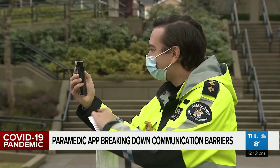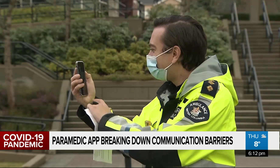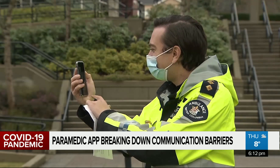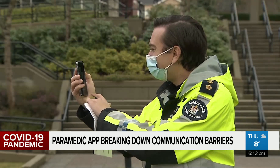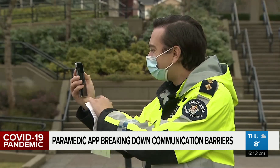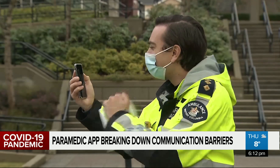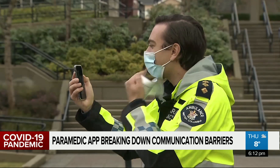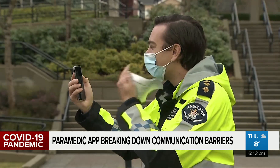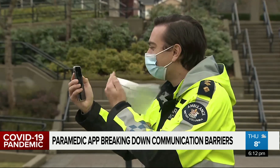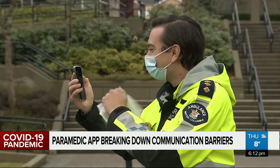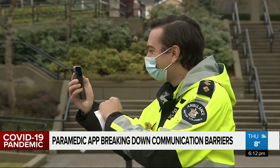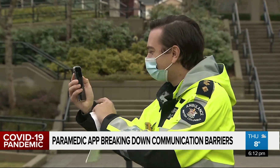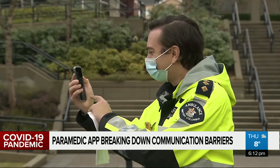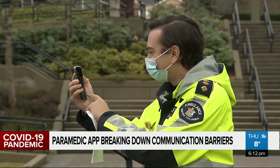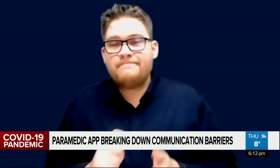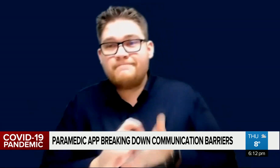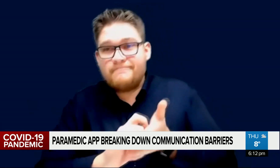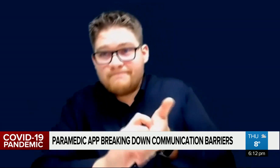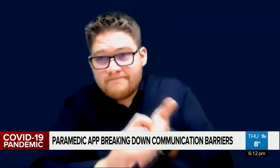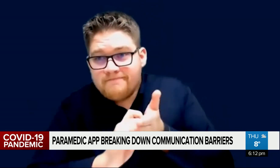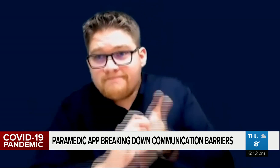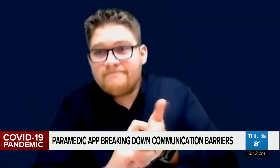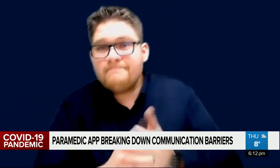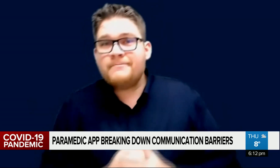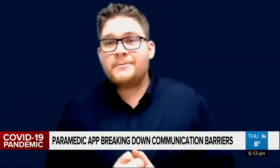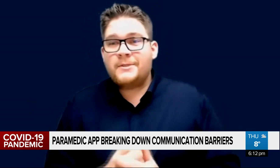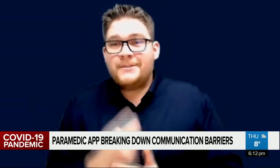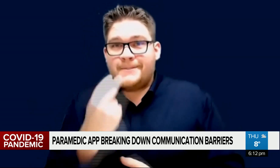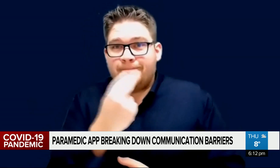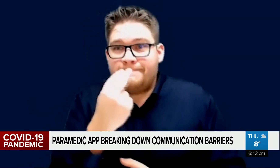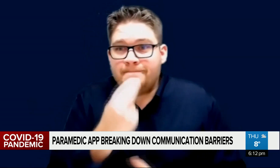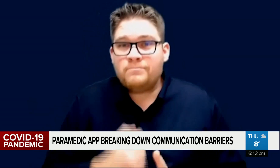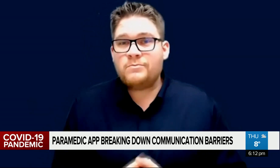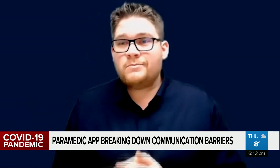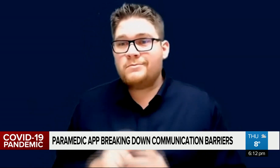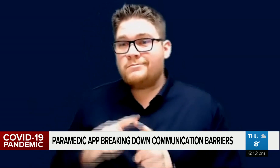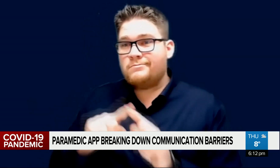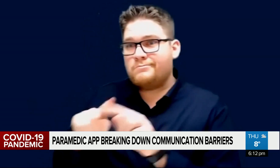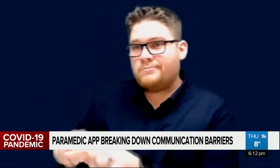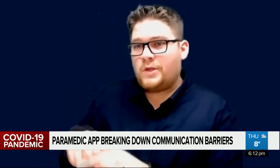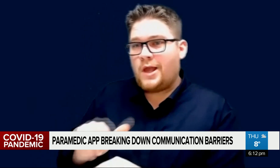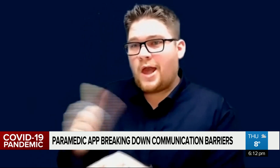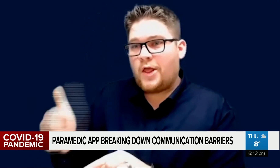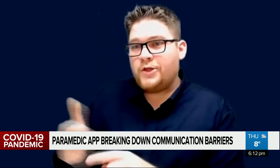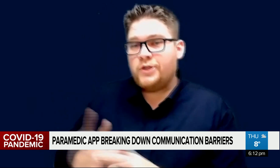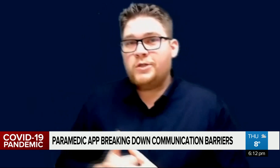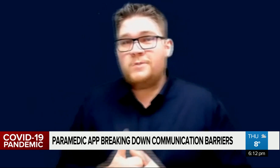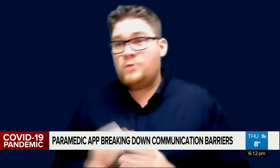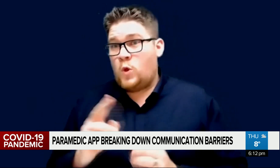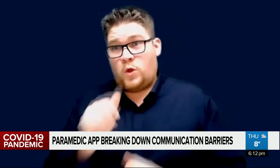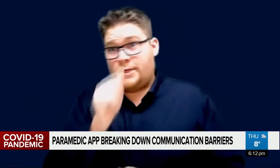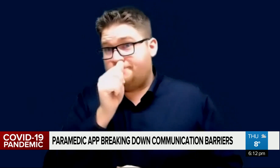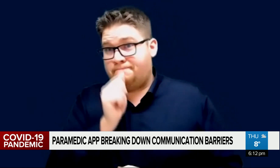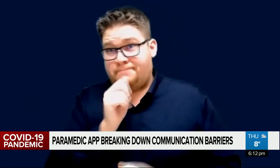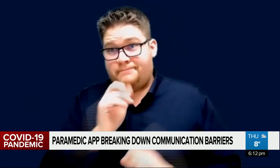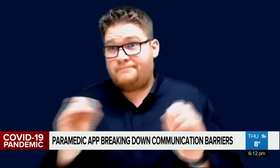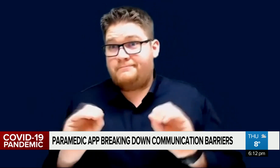30 seconds. Deaf, deafblind, and hard of hearing individuals would typically communicate through gestures, written